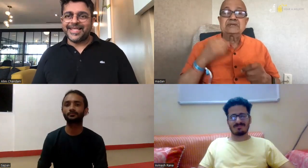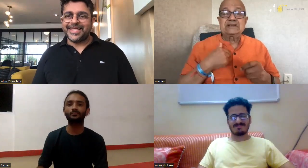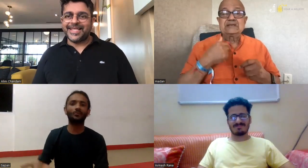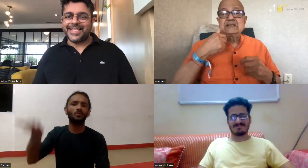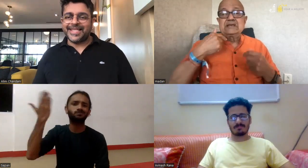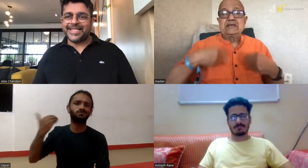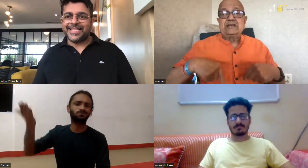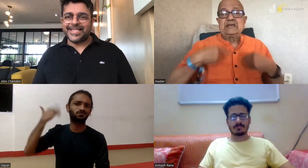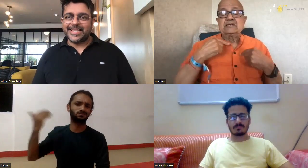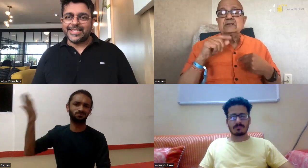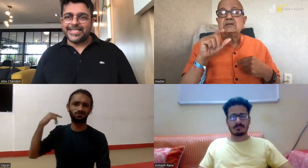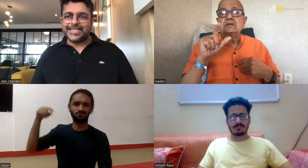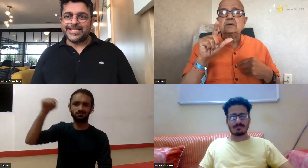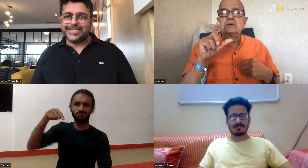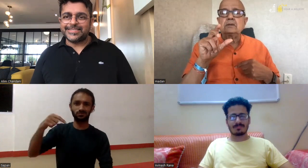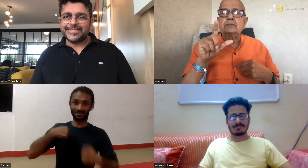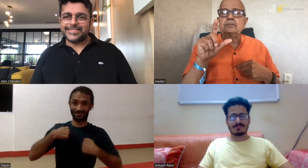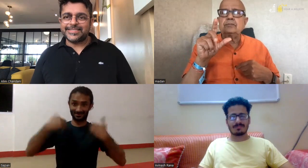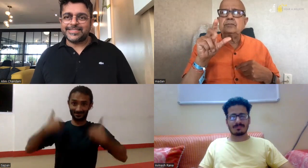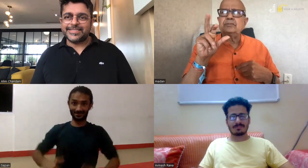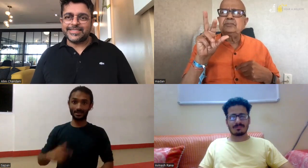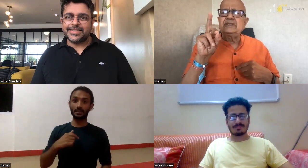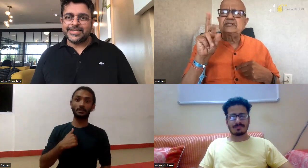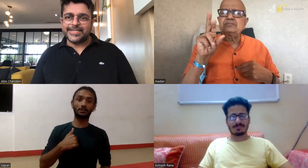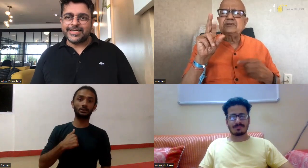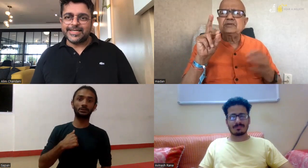far that everything is stagnant?